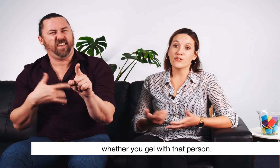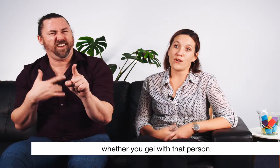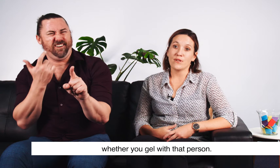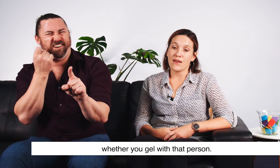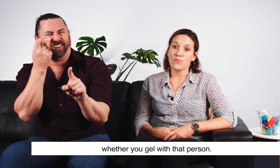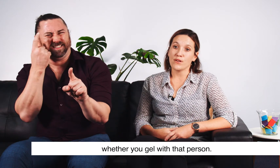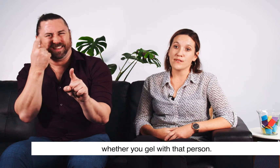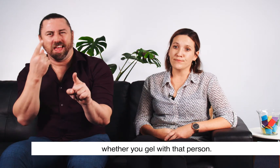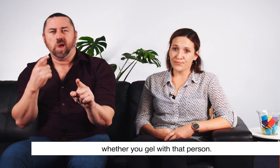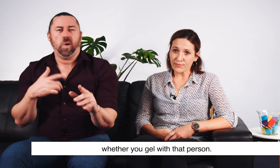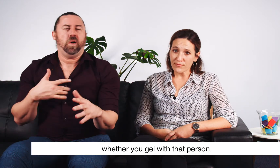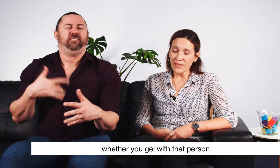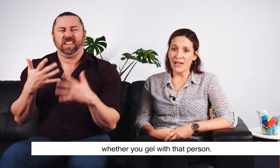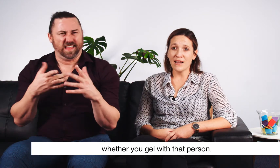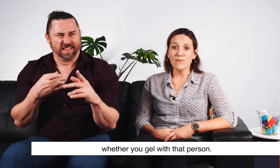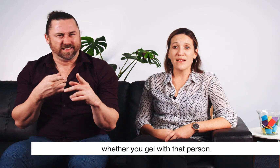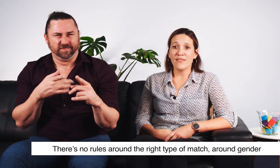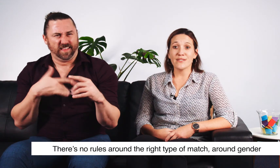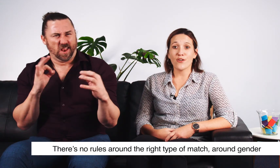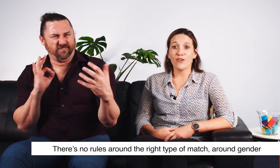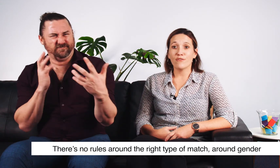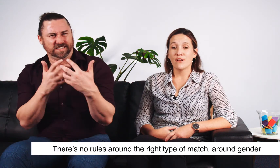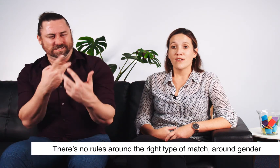and whether you gel with that person.